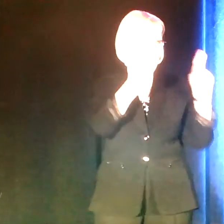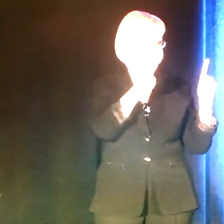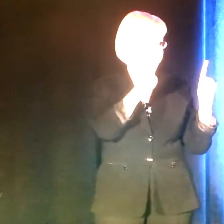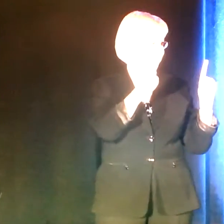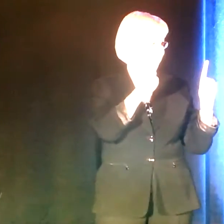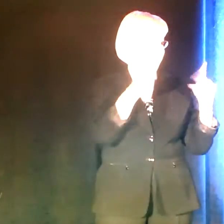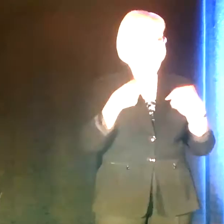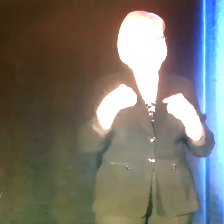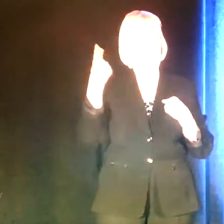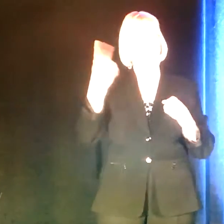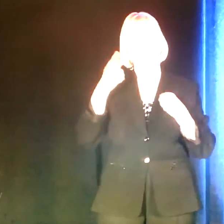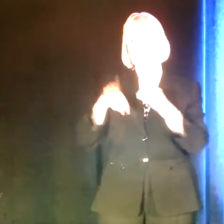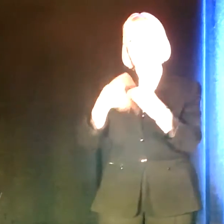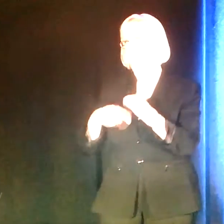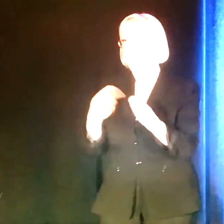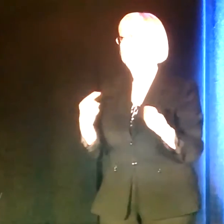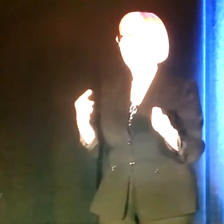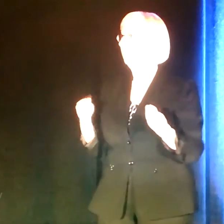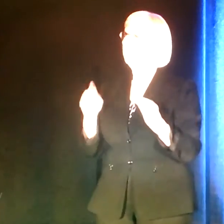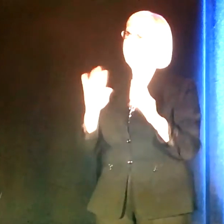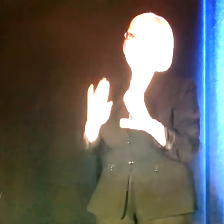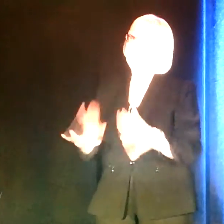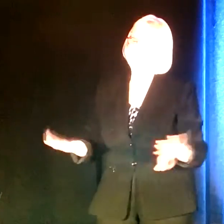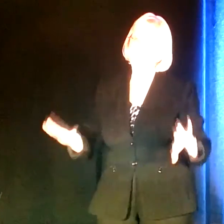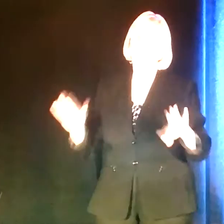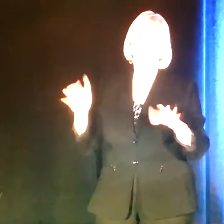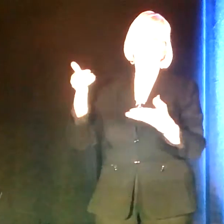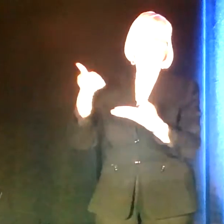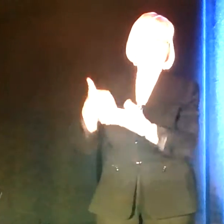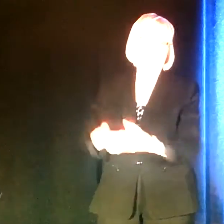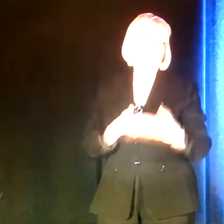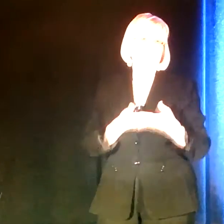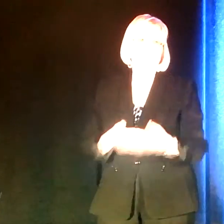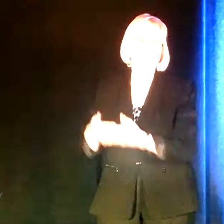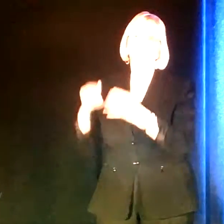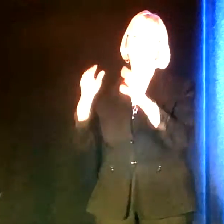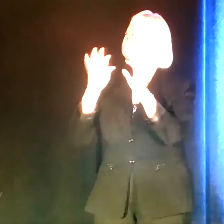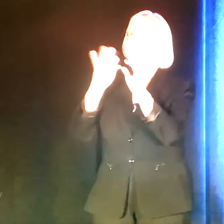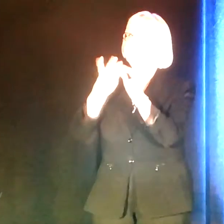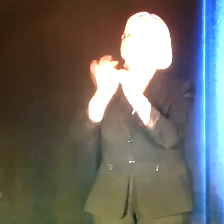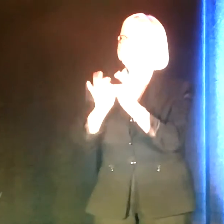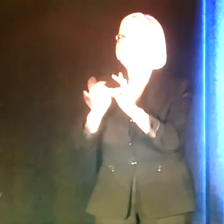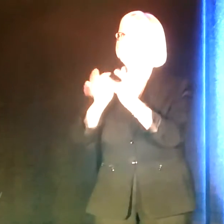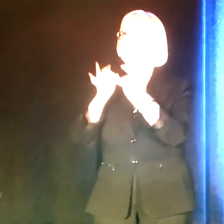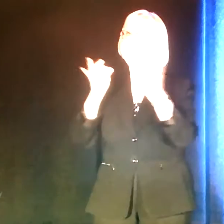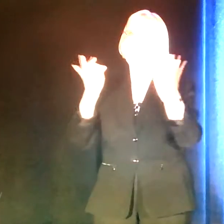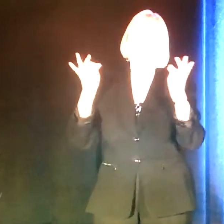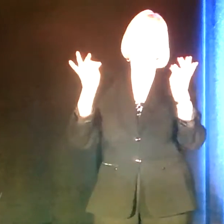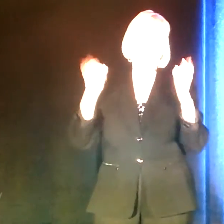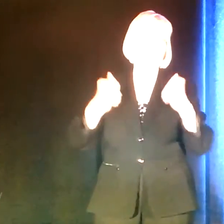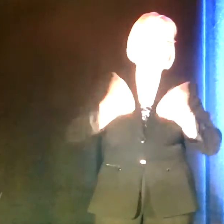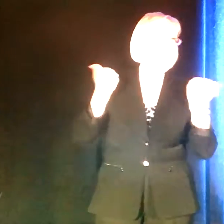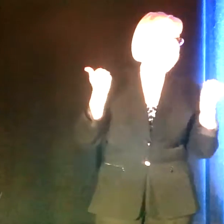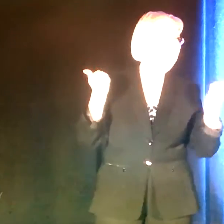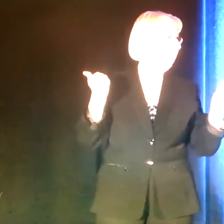But what do I do when I think about children and babies and